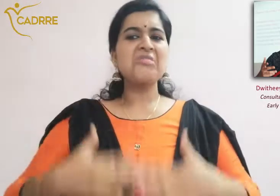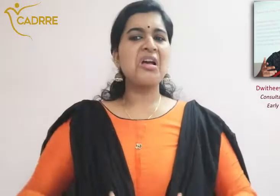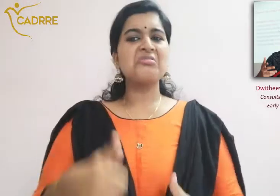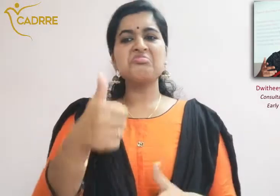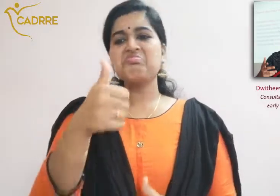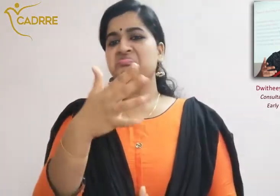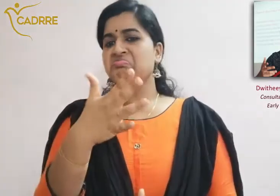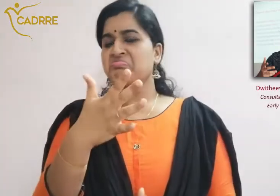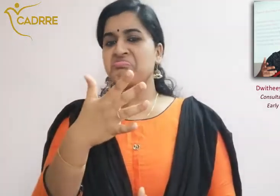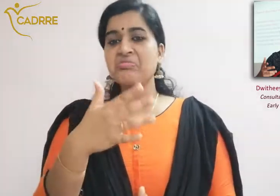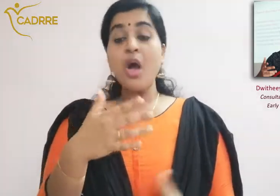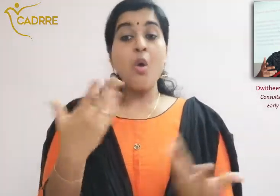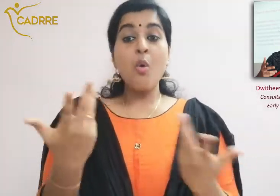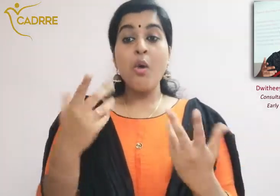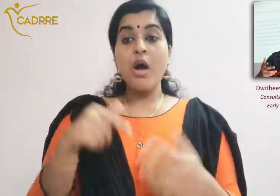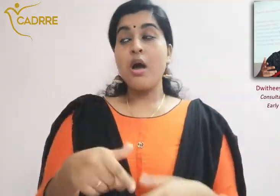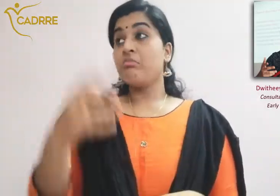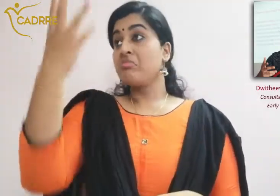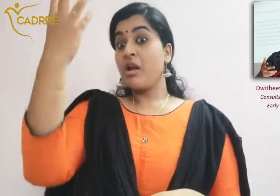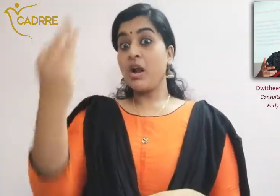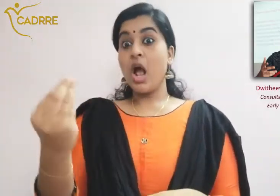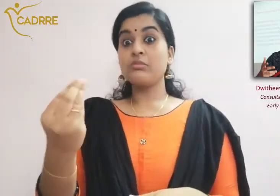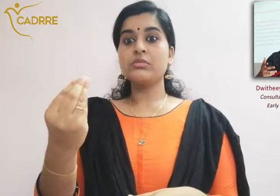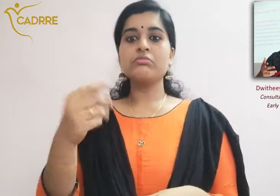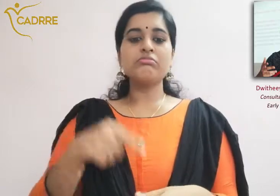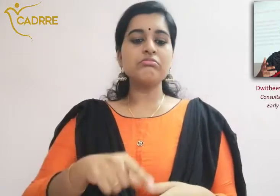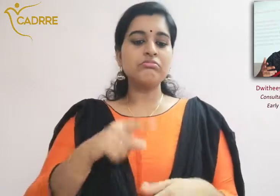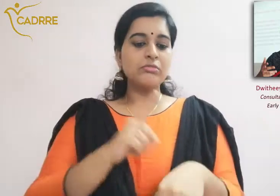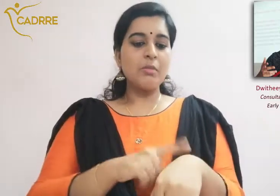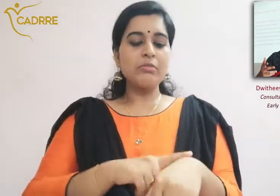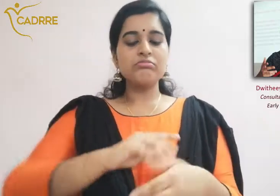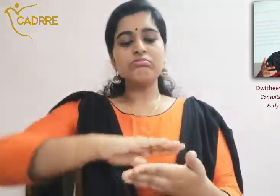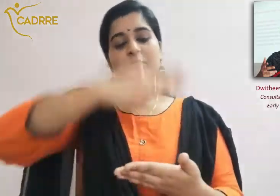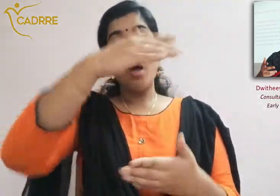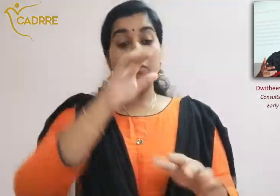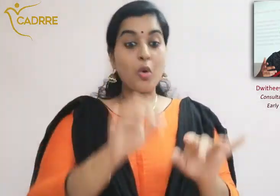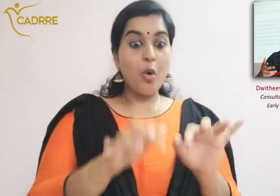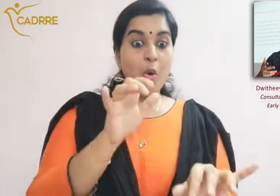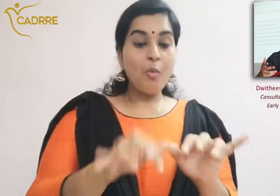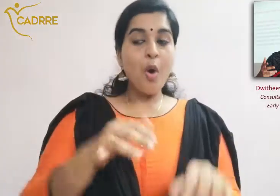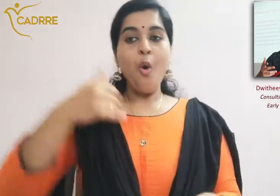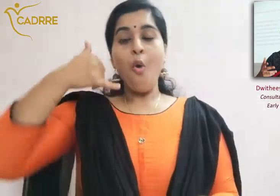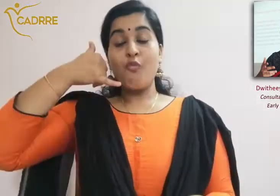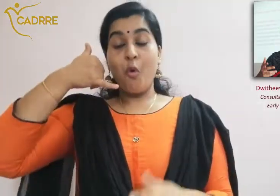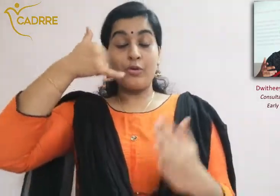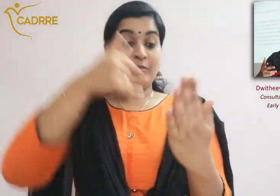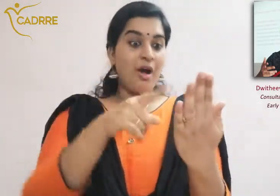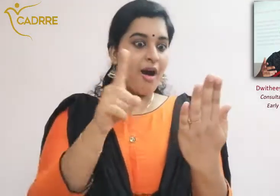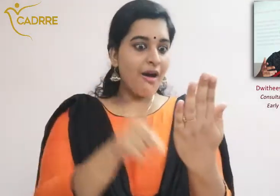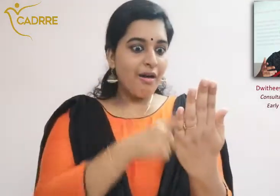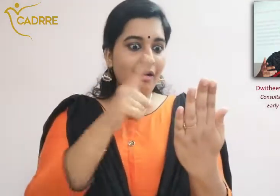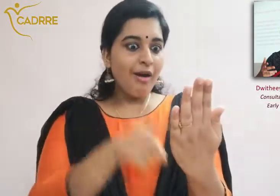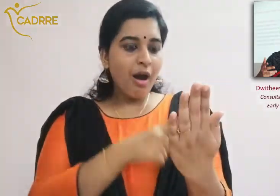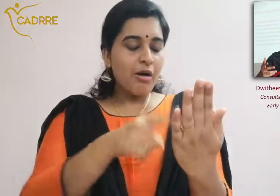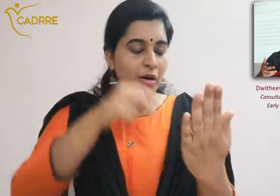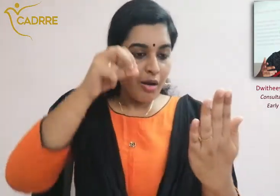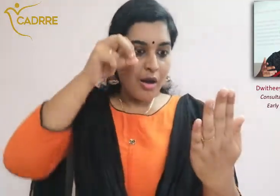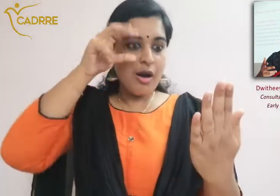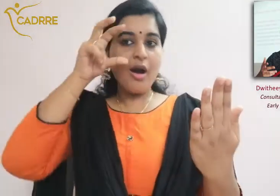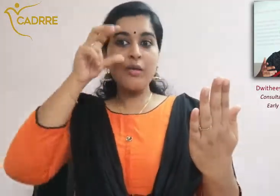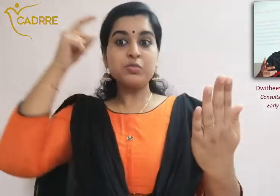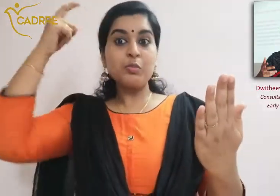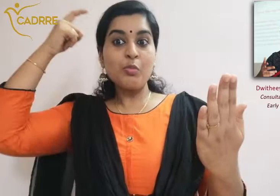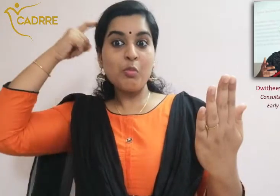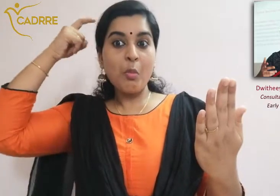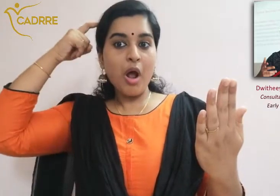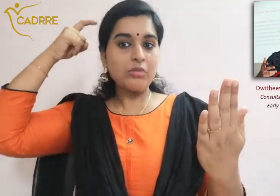sleep if you use it for a longer period, and especially at the night time. Scrolling through your news feed